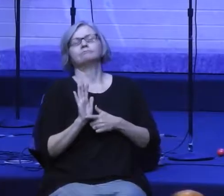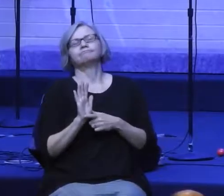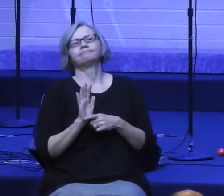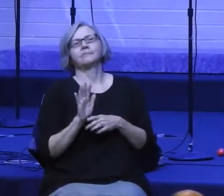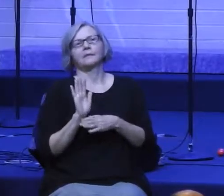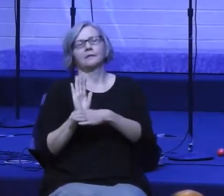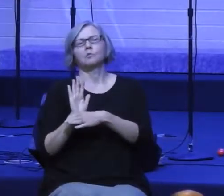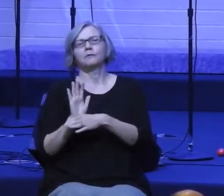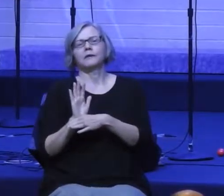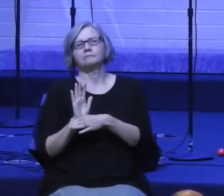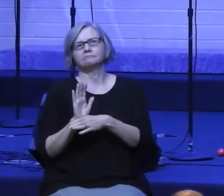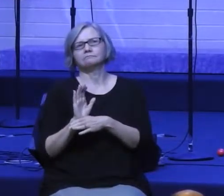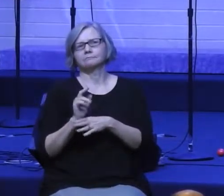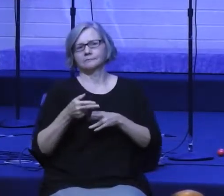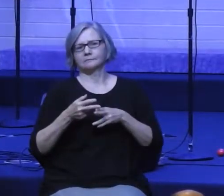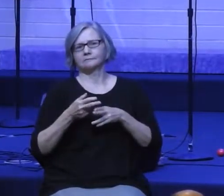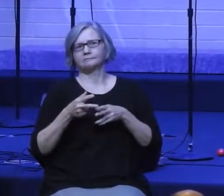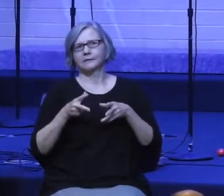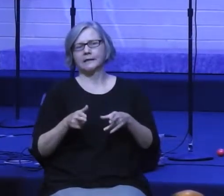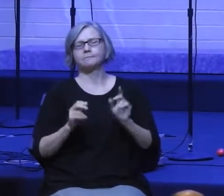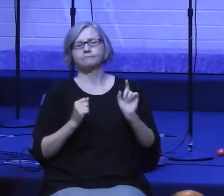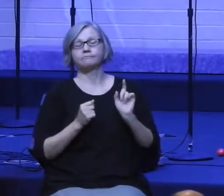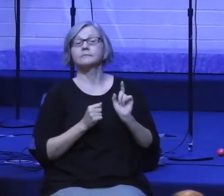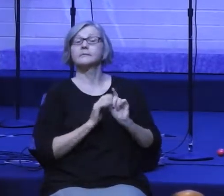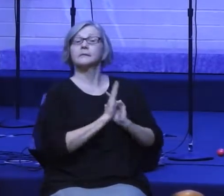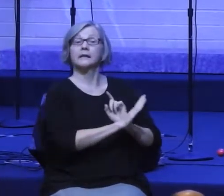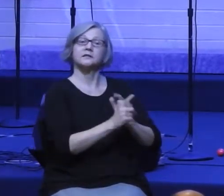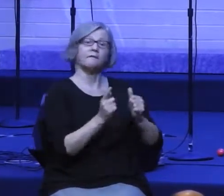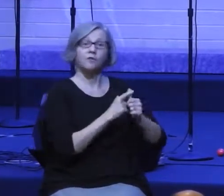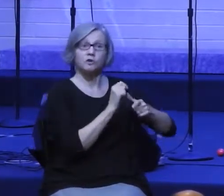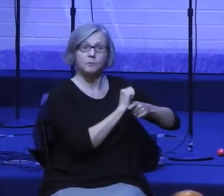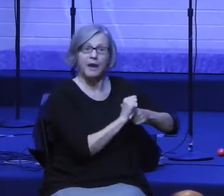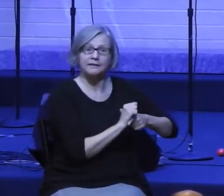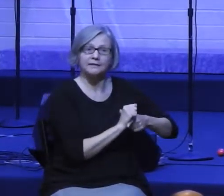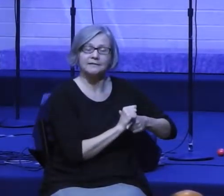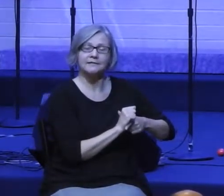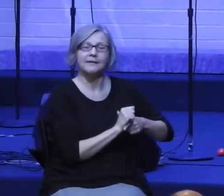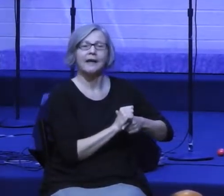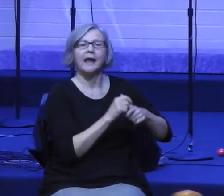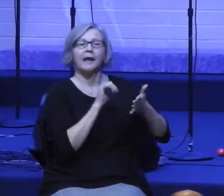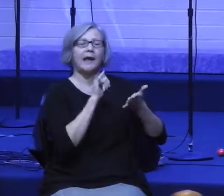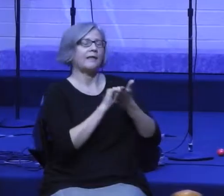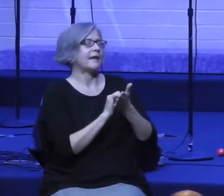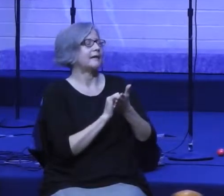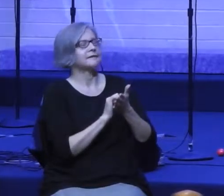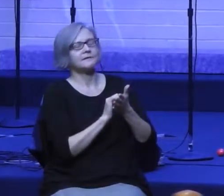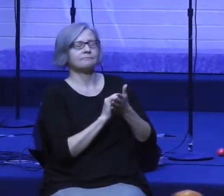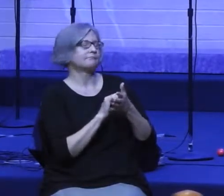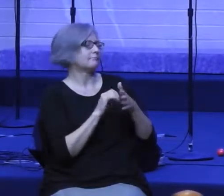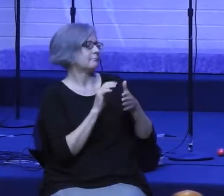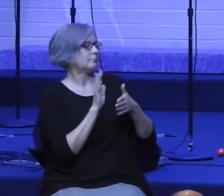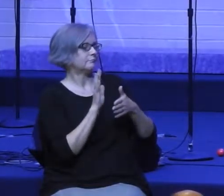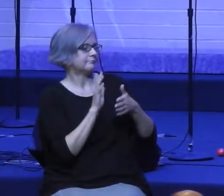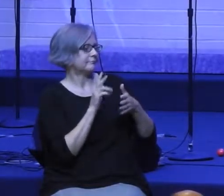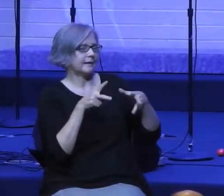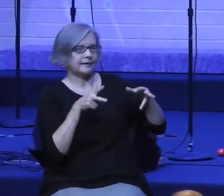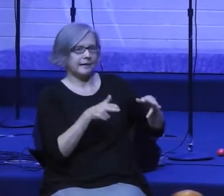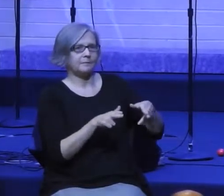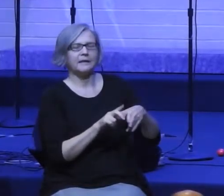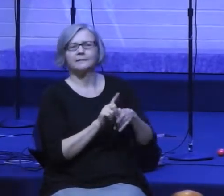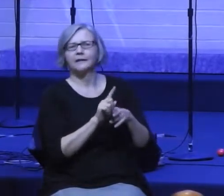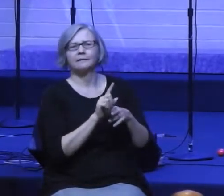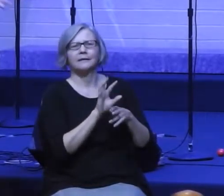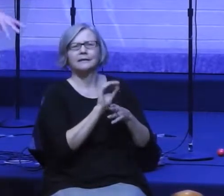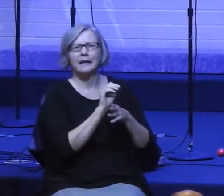It's Rudy's first practice. And basically, it's 90 seconds, a minute and a half, which in the movie is a long time, of